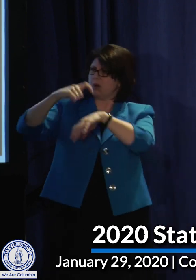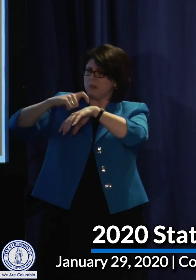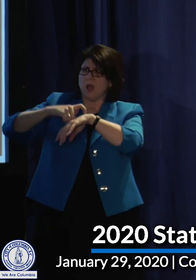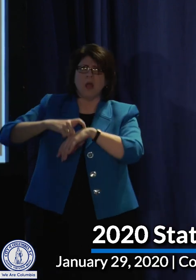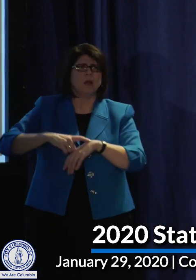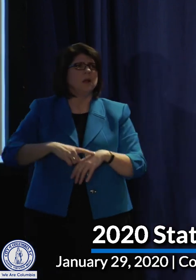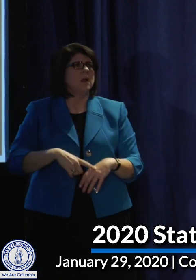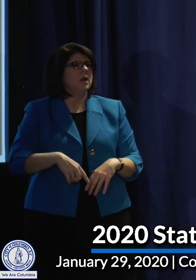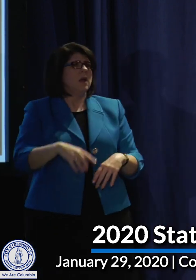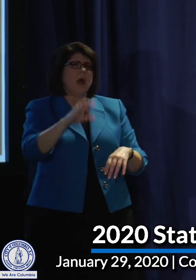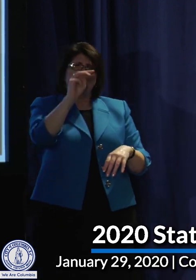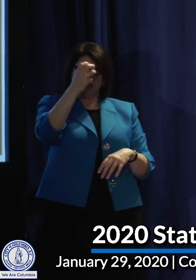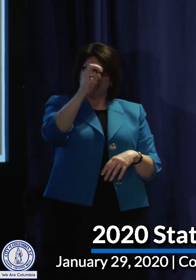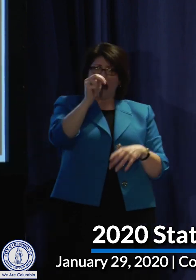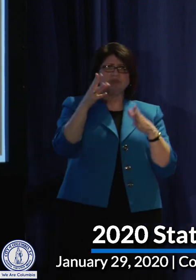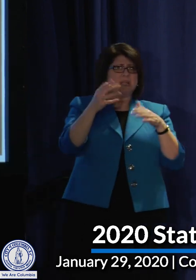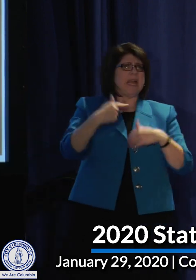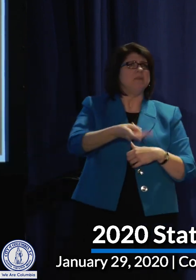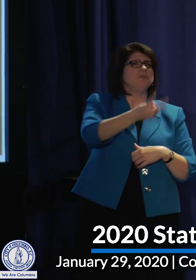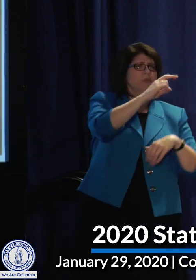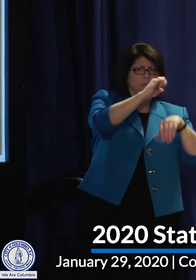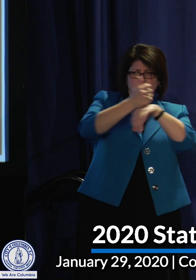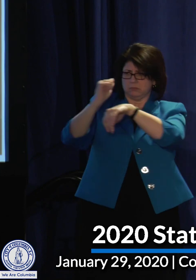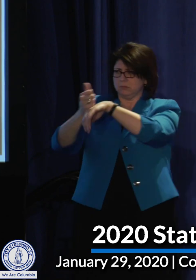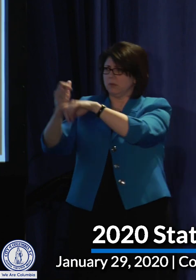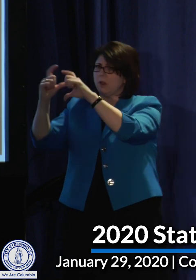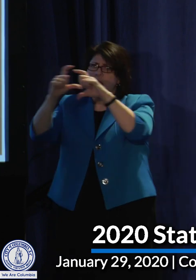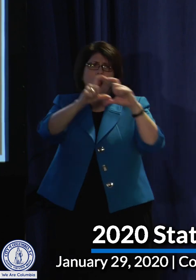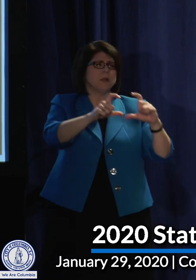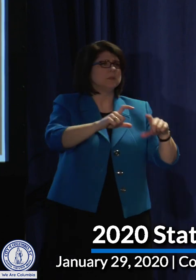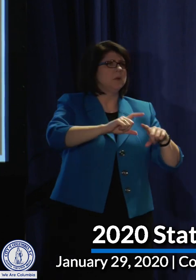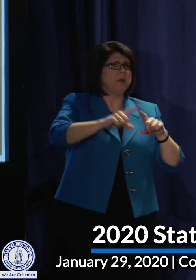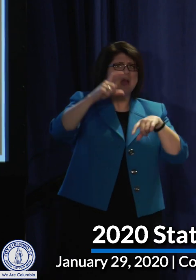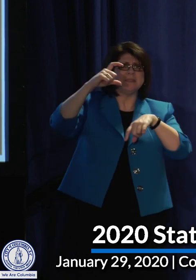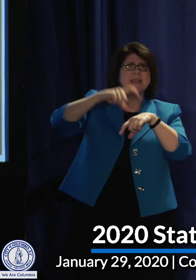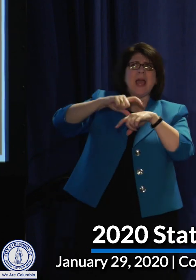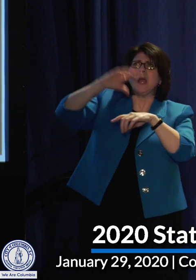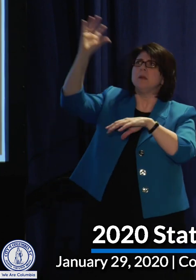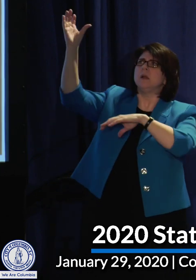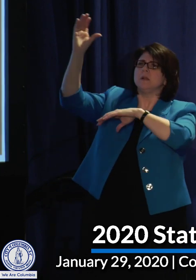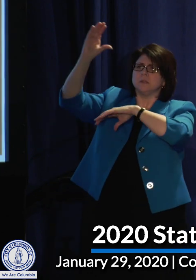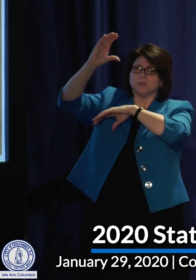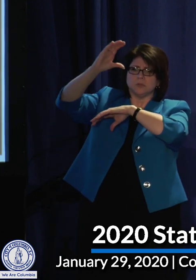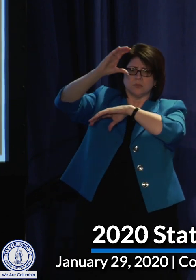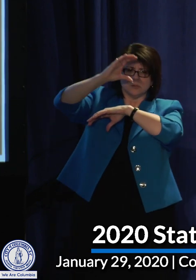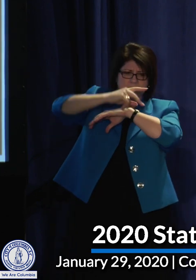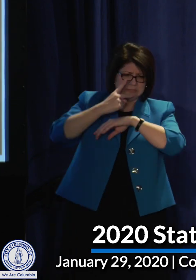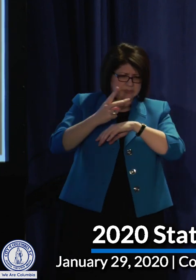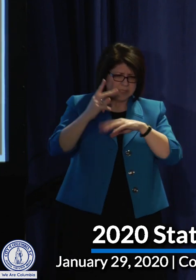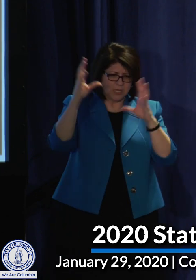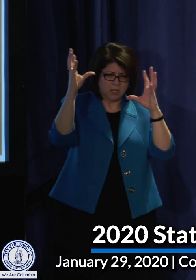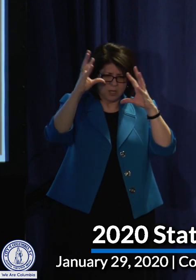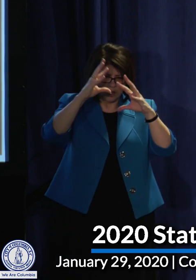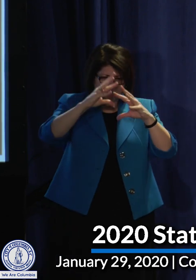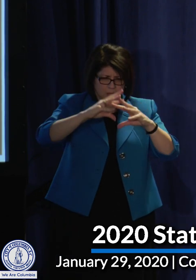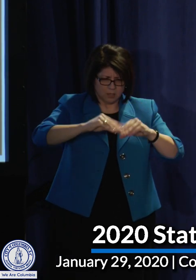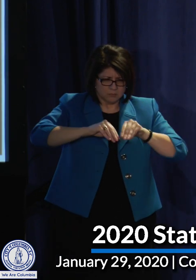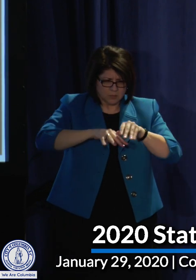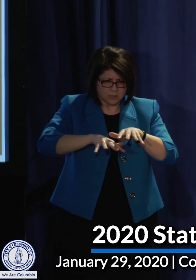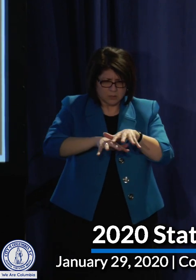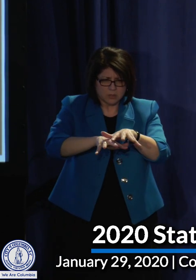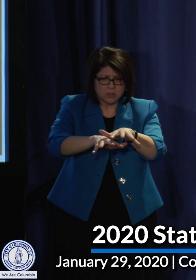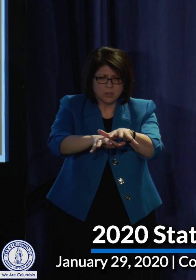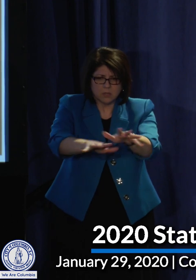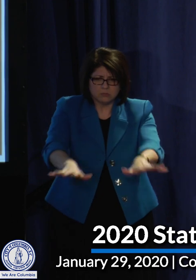are two clocks on the same street. Time is the circle of the sun over the river, seeing the same things again, but in a slightly different light.